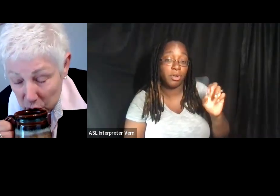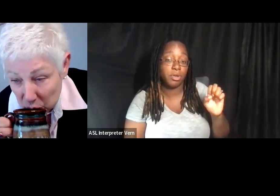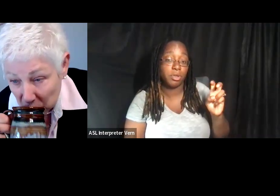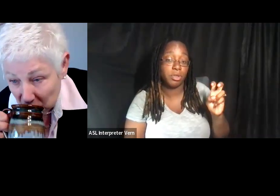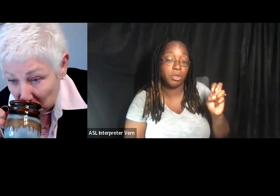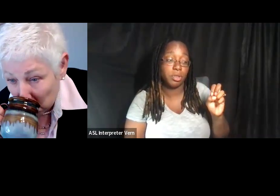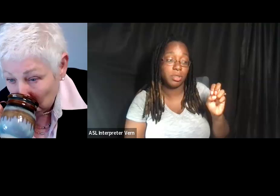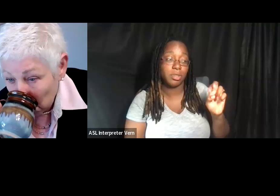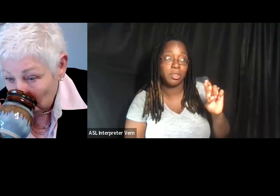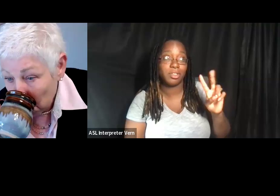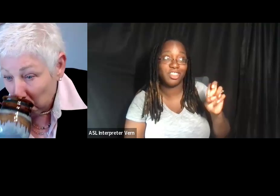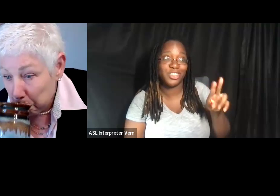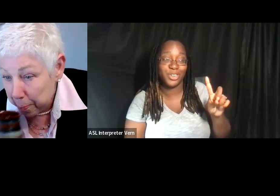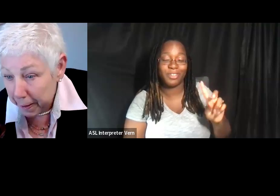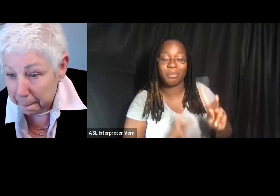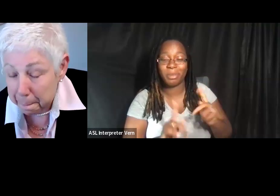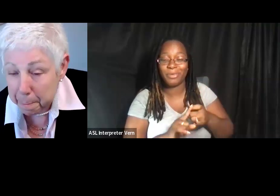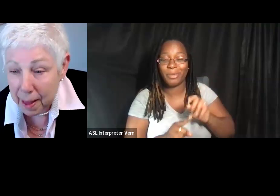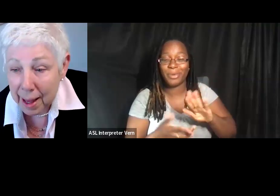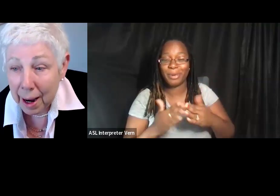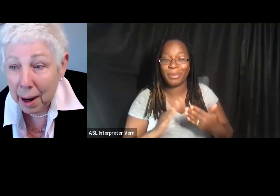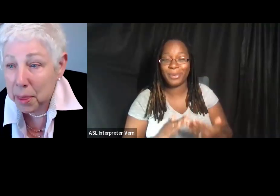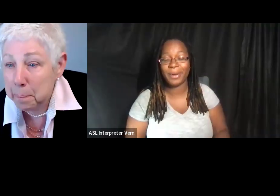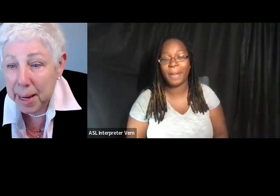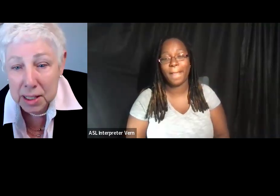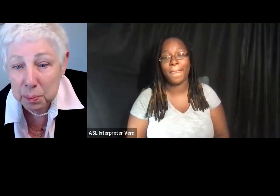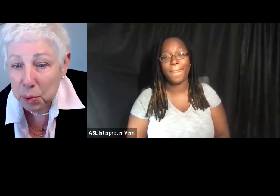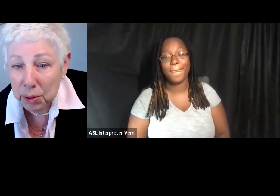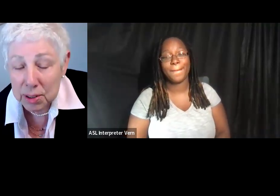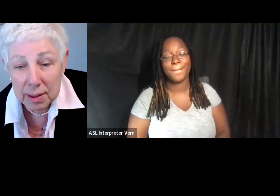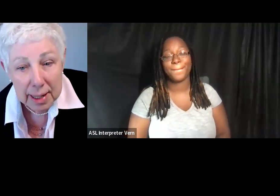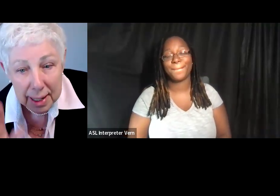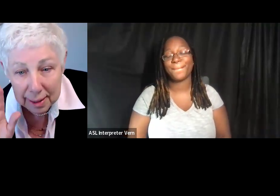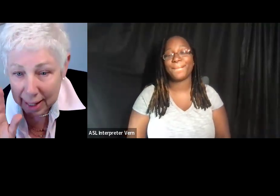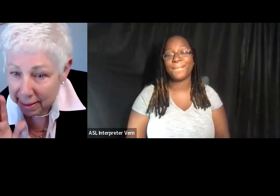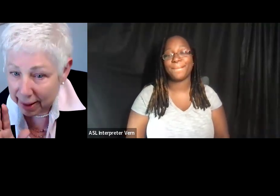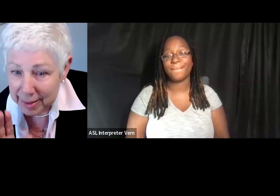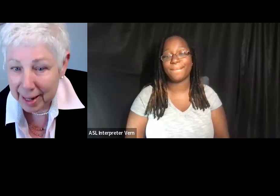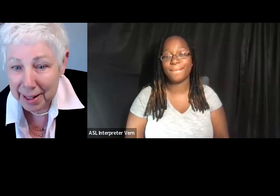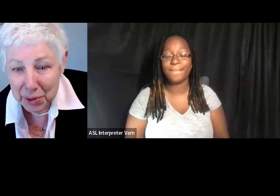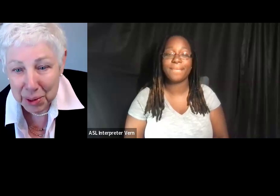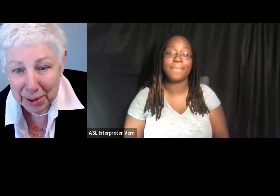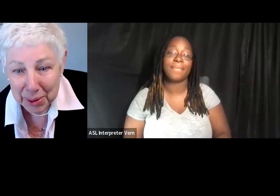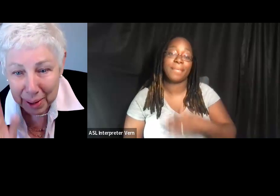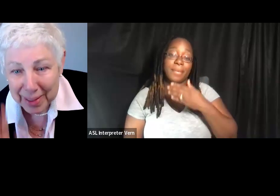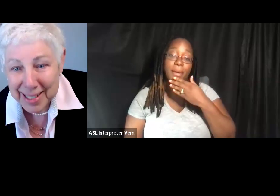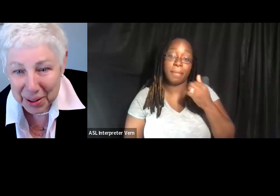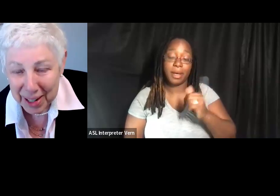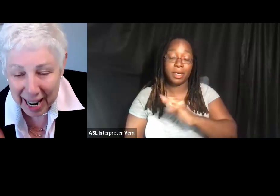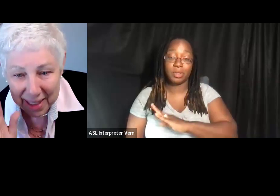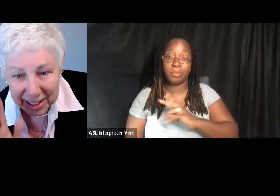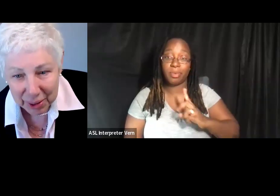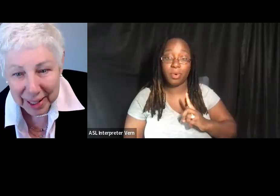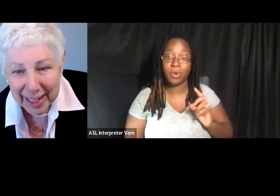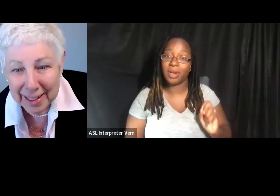community? The best boards let the executive director run the